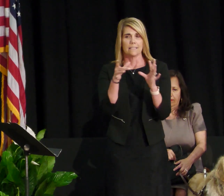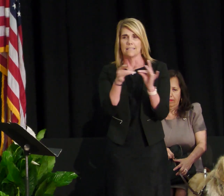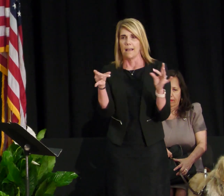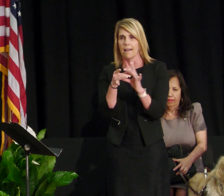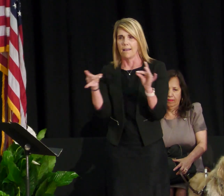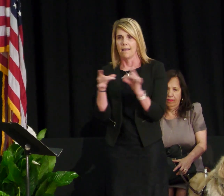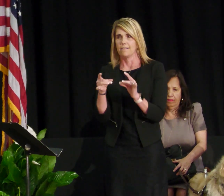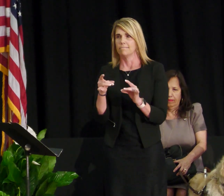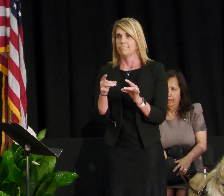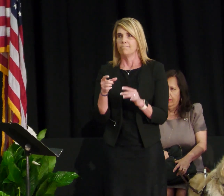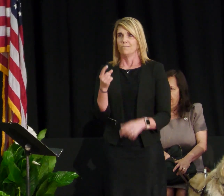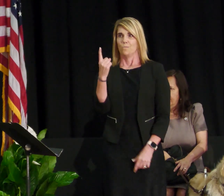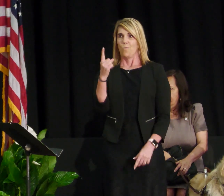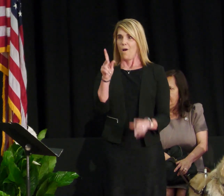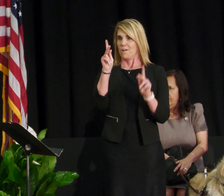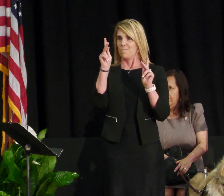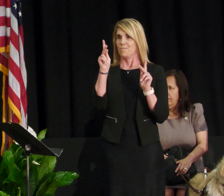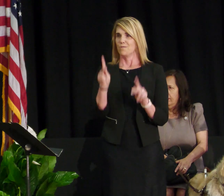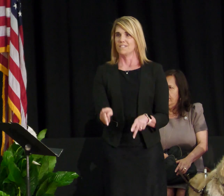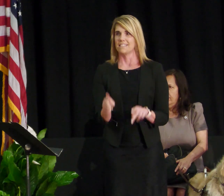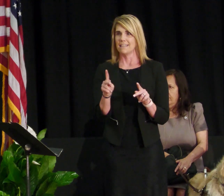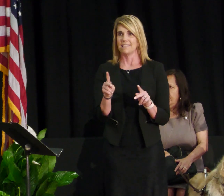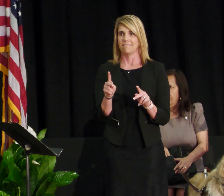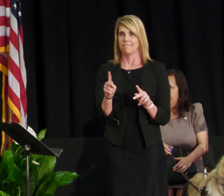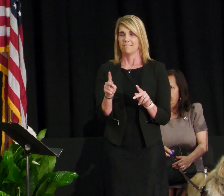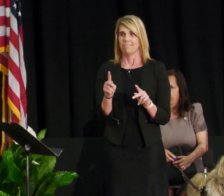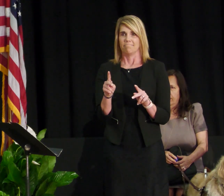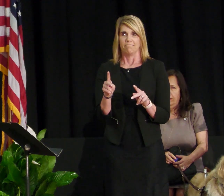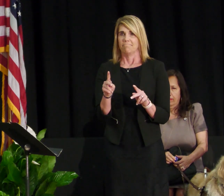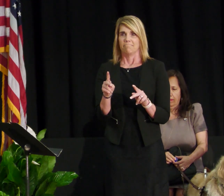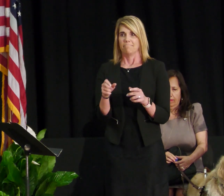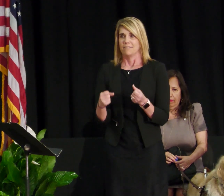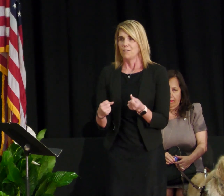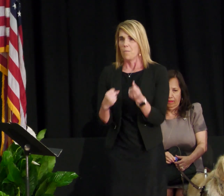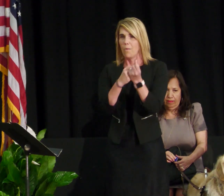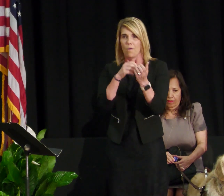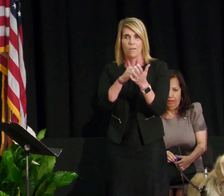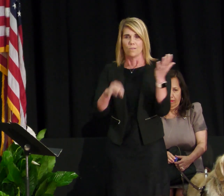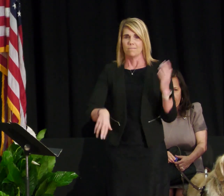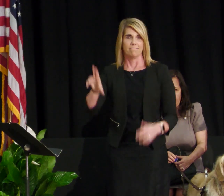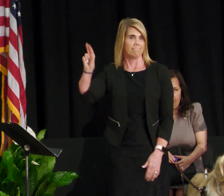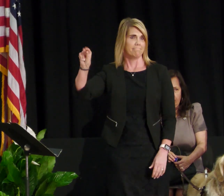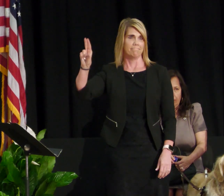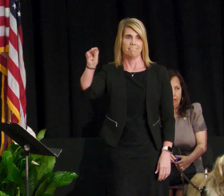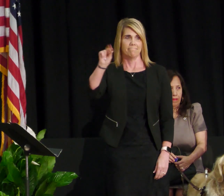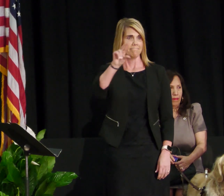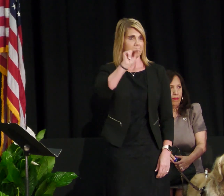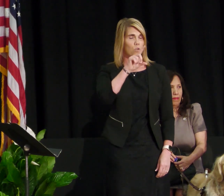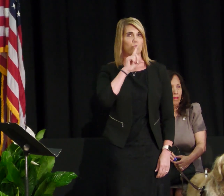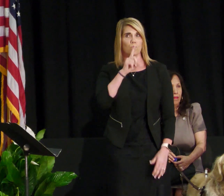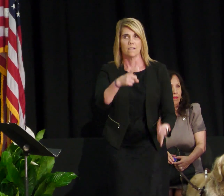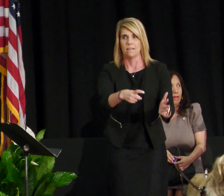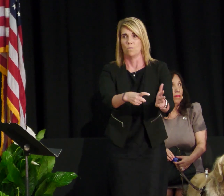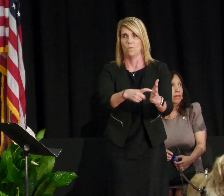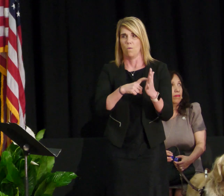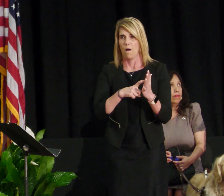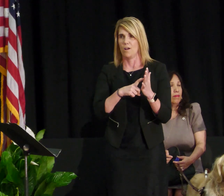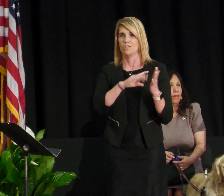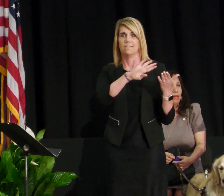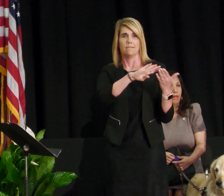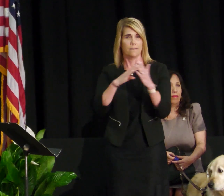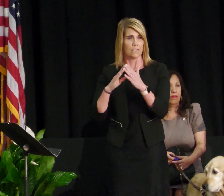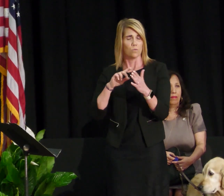As I often say, no one person is responsible for the success of our students.